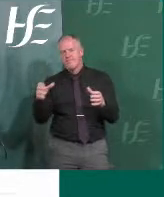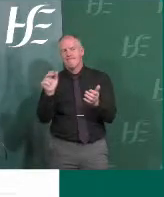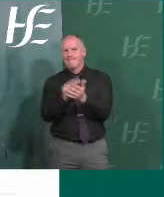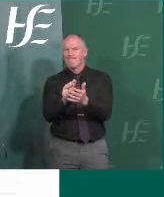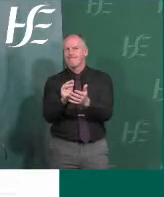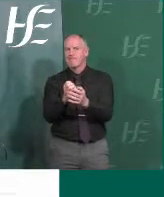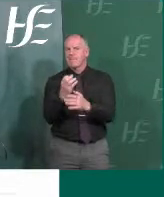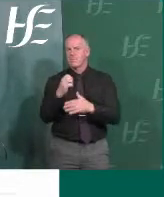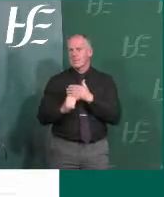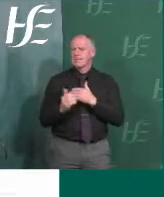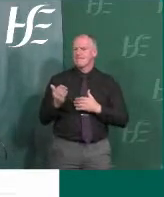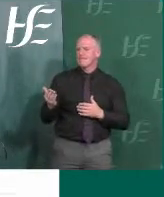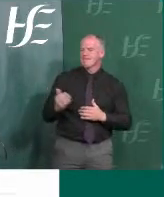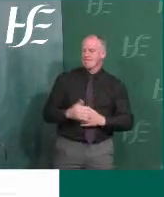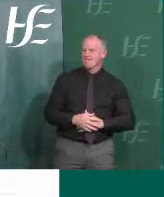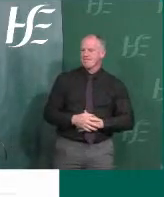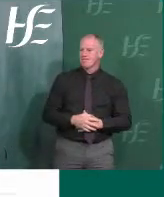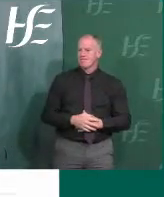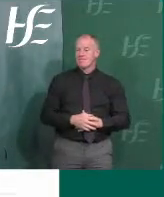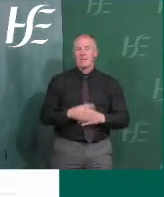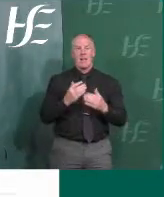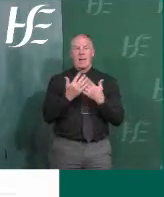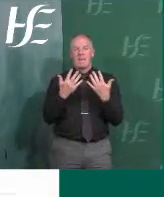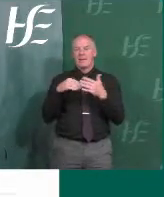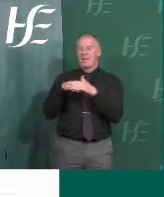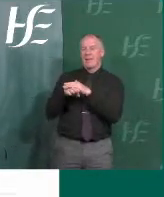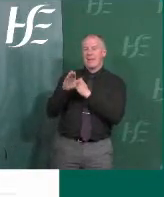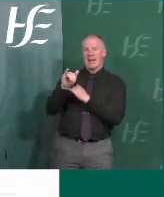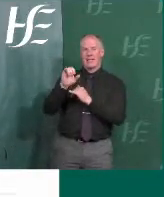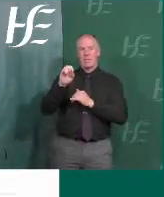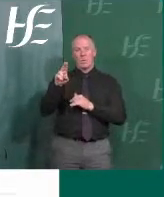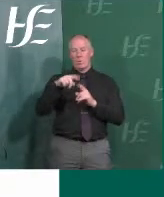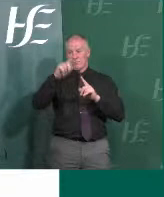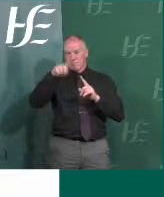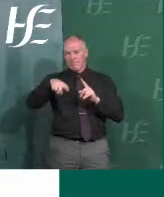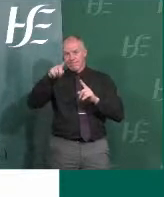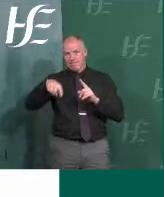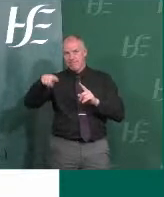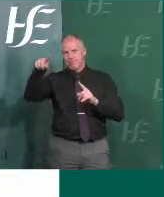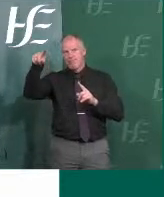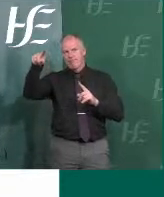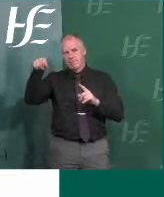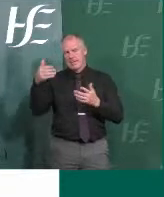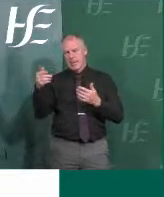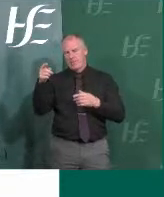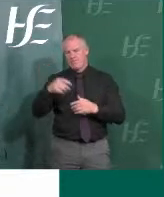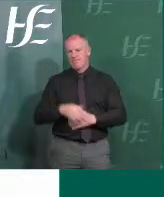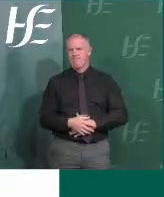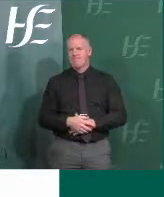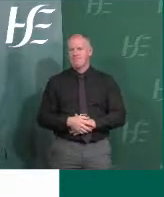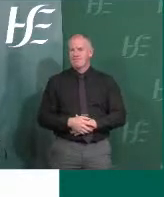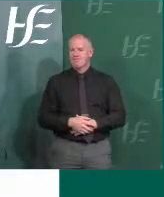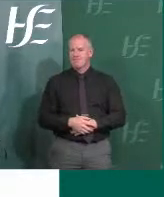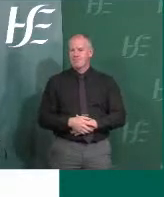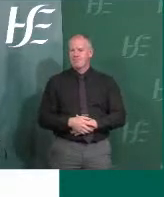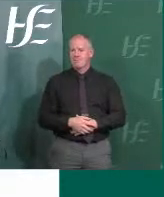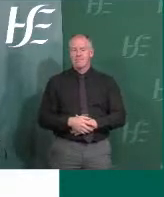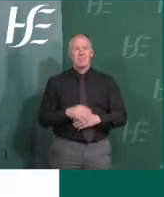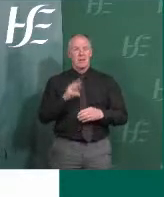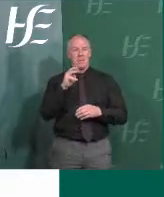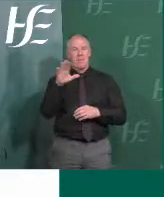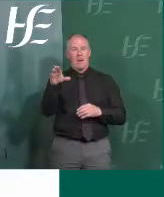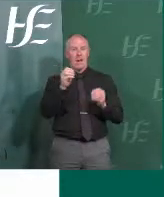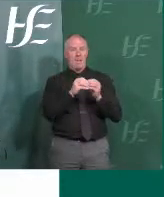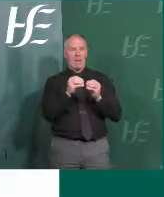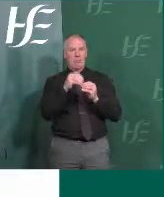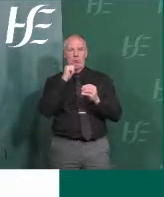confirmed. And ICU admissions also an upward trend. Again, CEO referred to this,